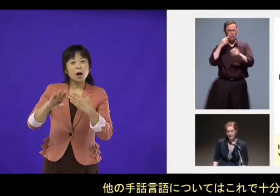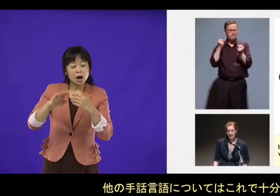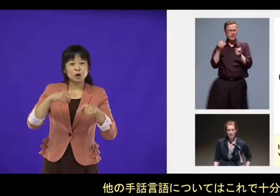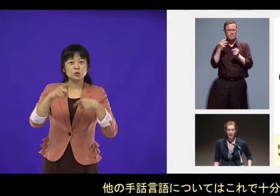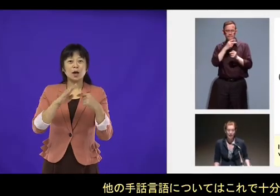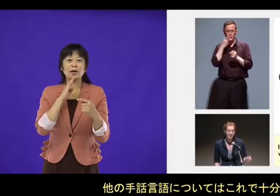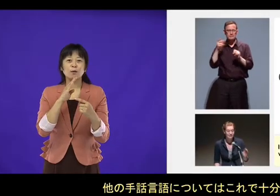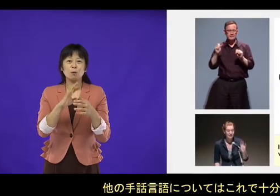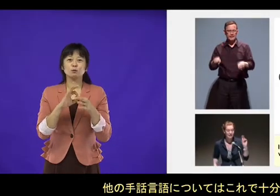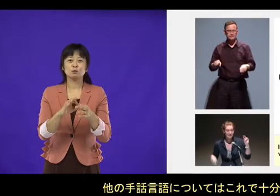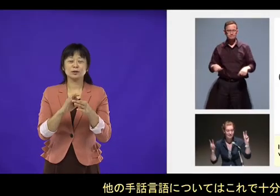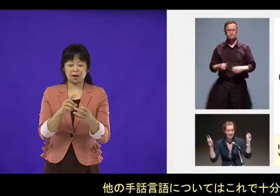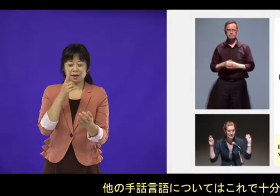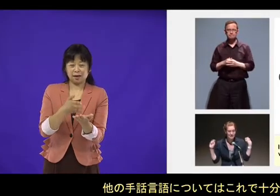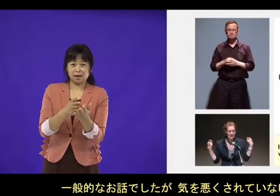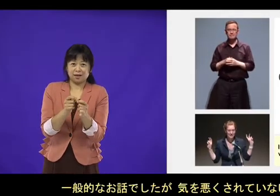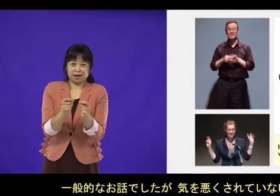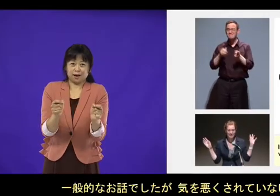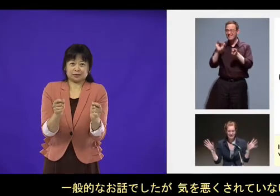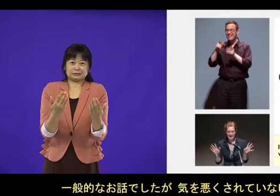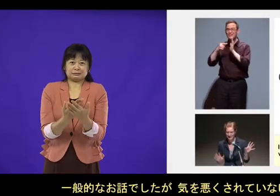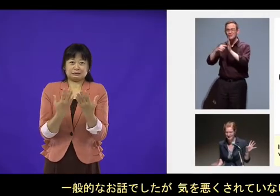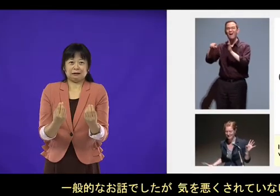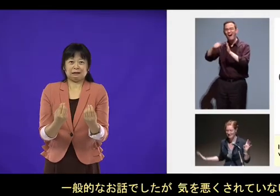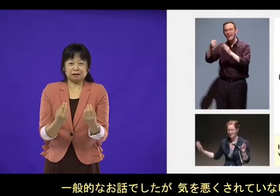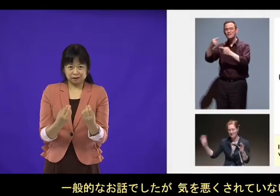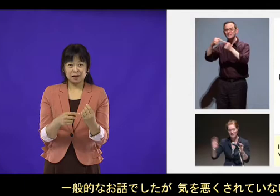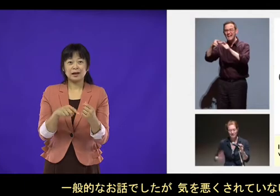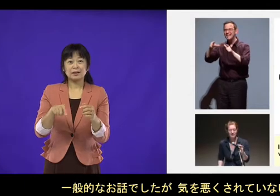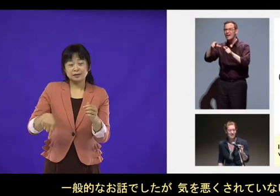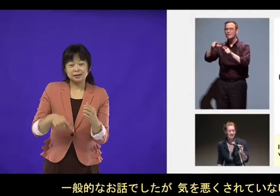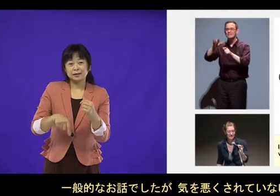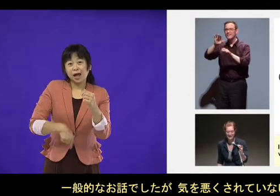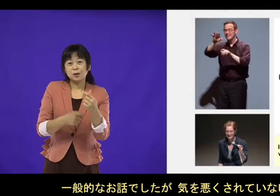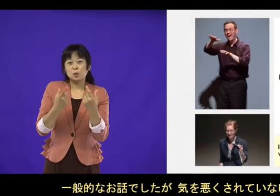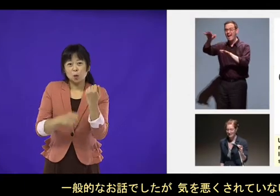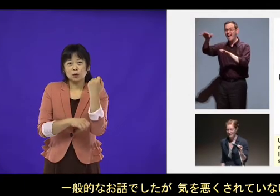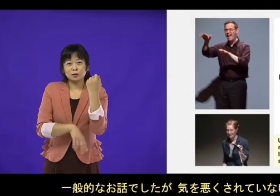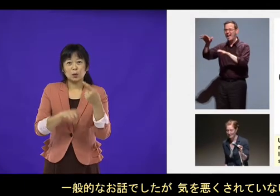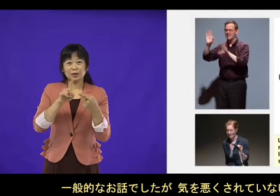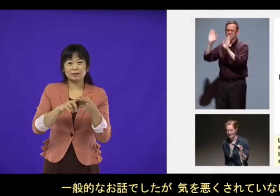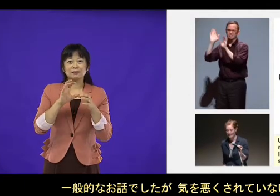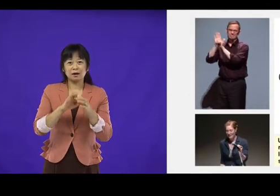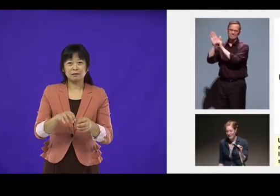Okay, so that's enough about other sign languages in a very general sense. I hope no one feels offended.